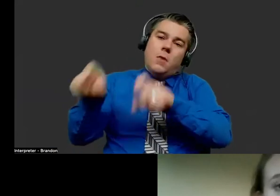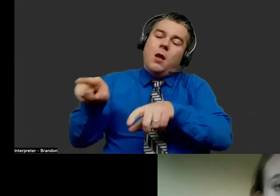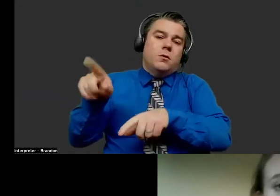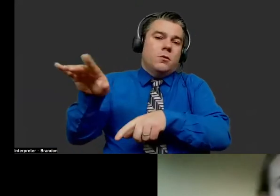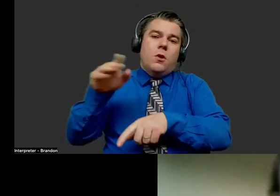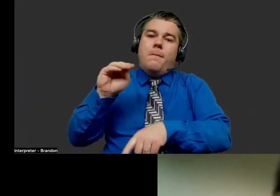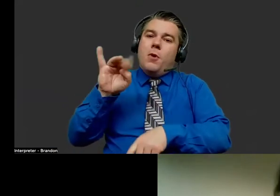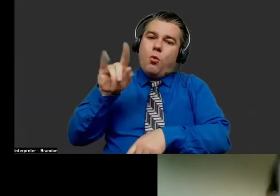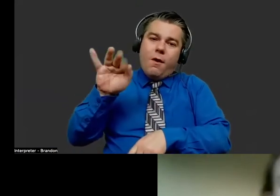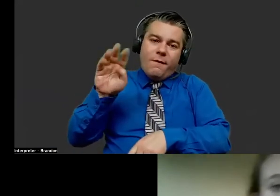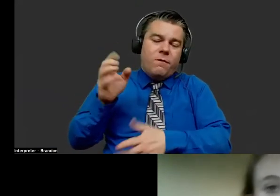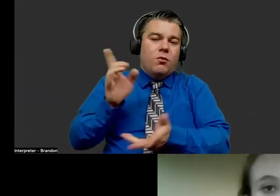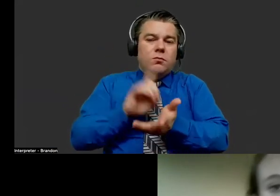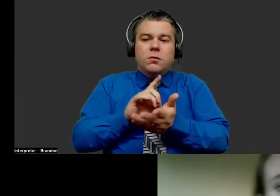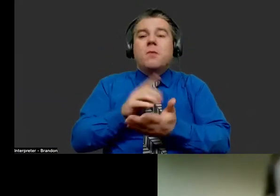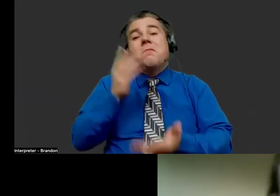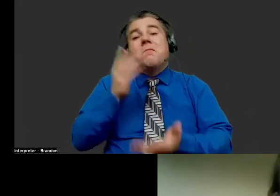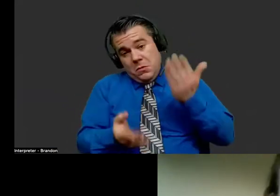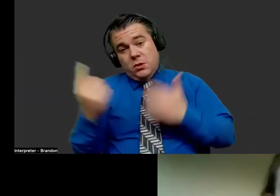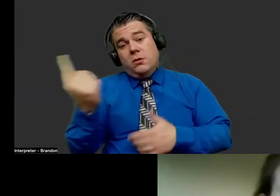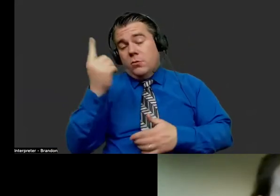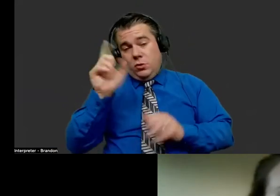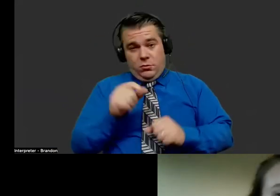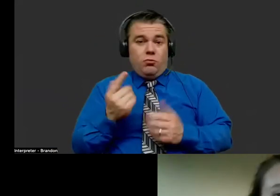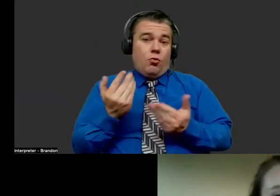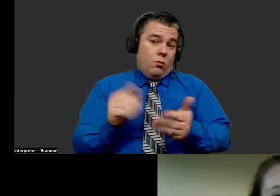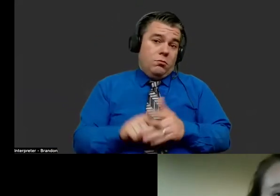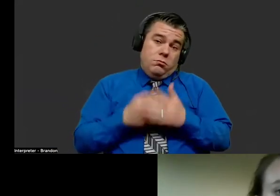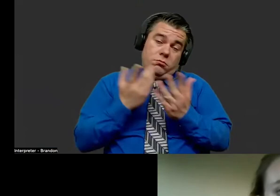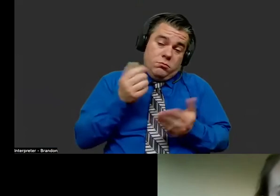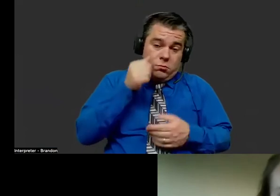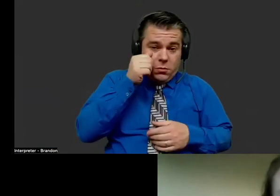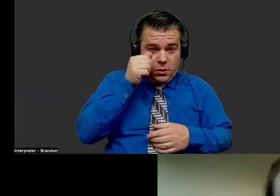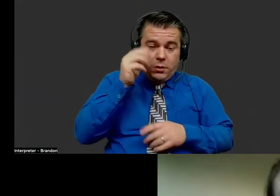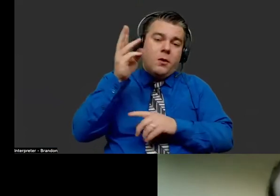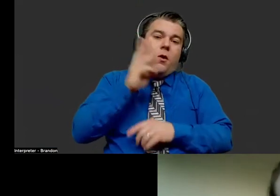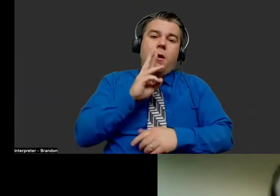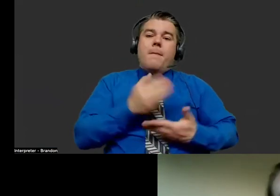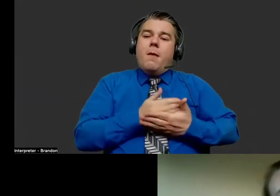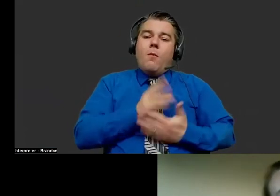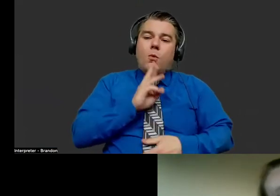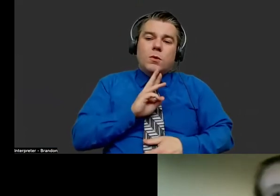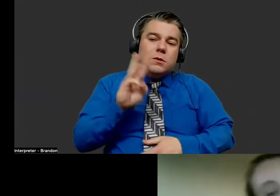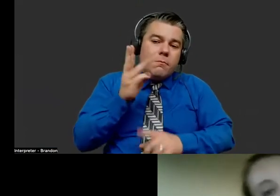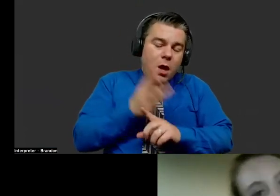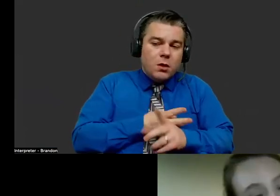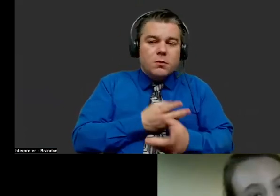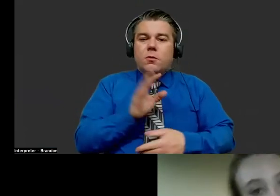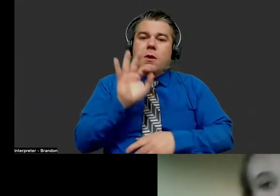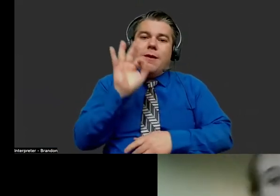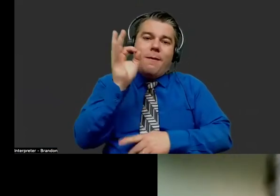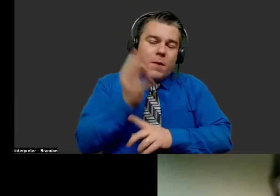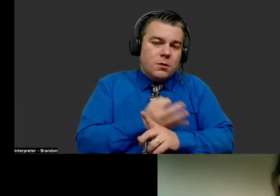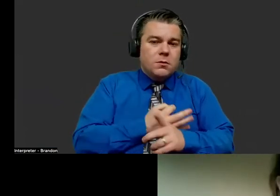your doctor, because it could be something that you could go ahead and get started on. Because like a 6-month-old baby, 9-month-old baby, when you're already starting